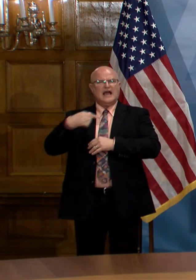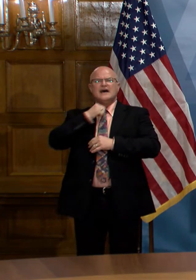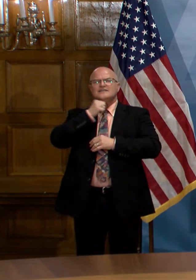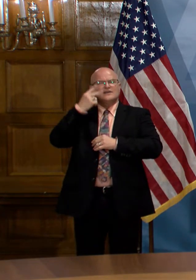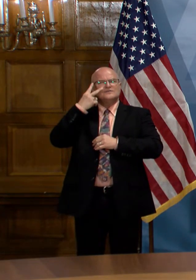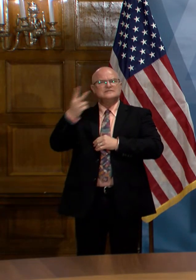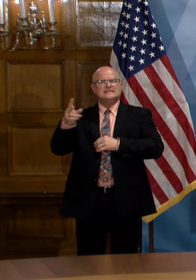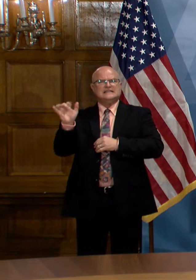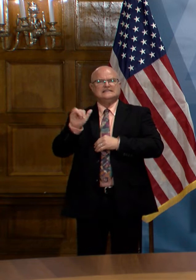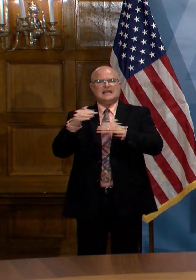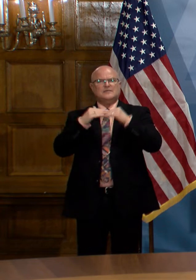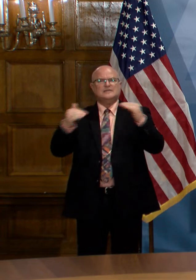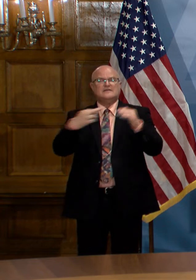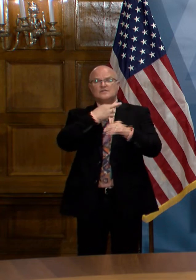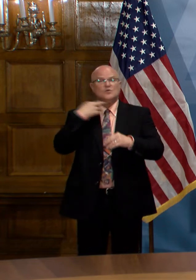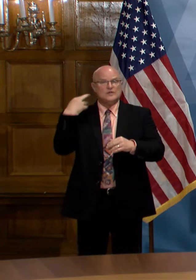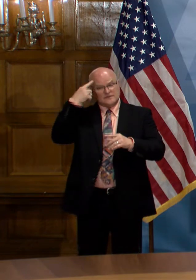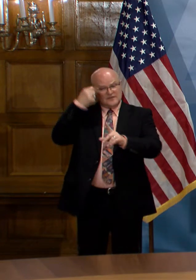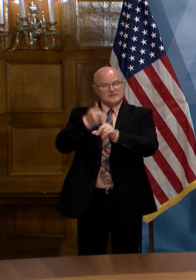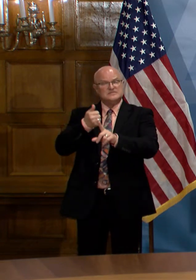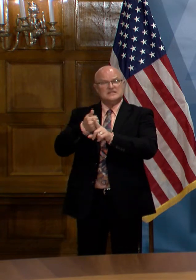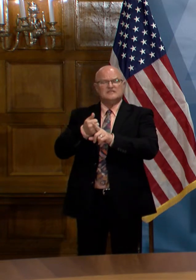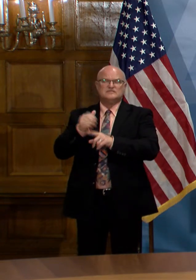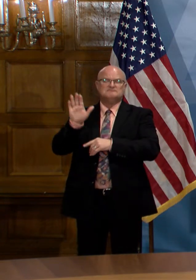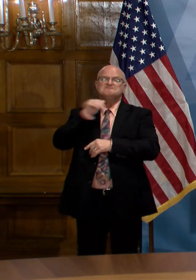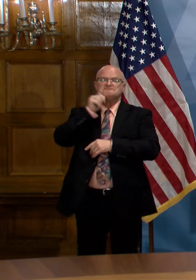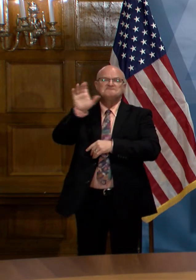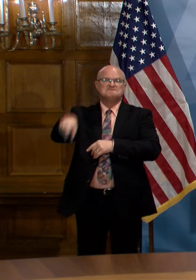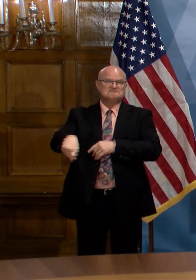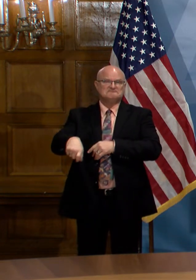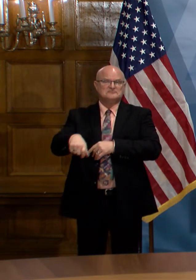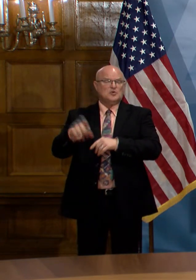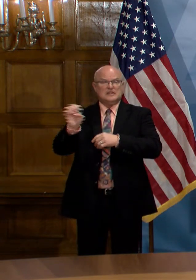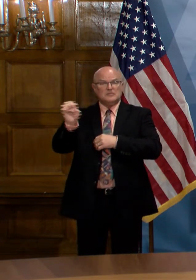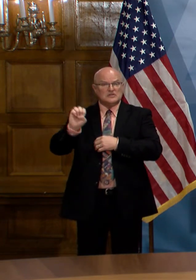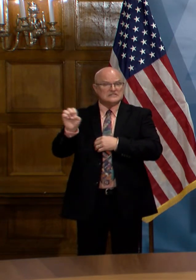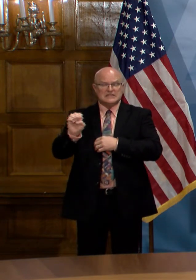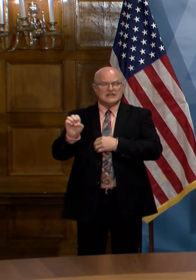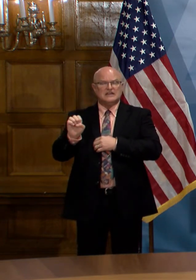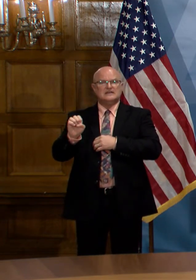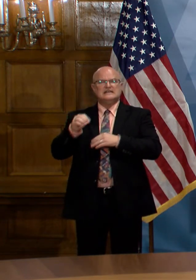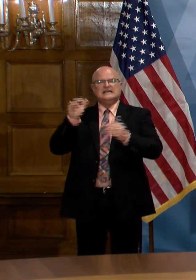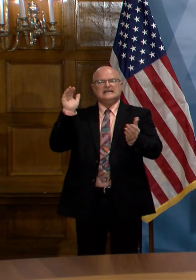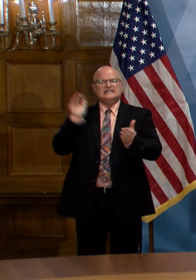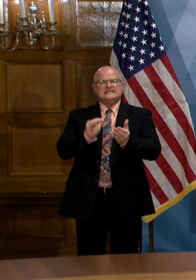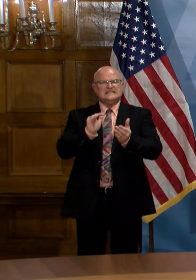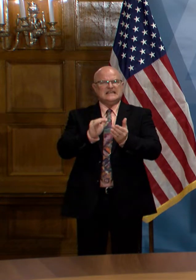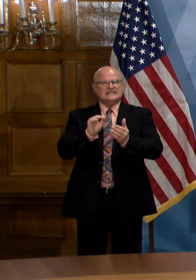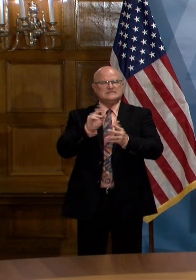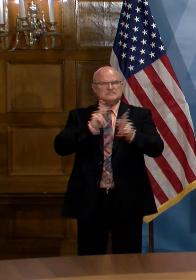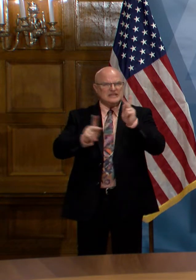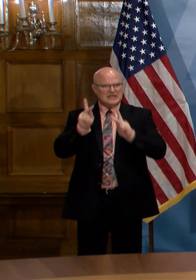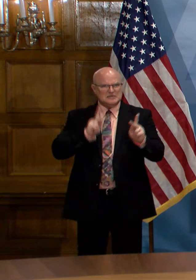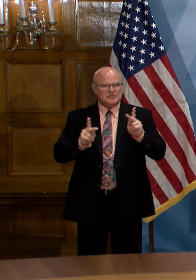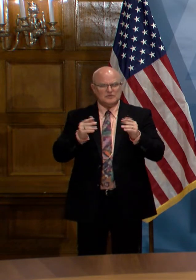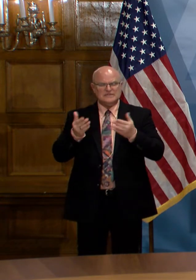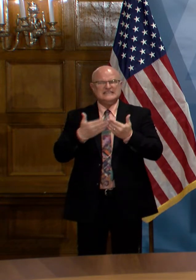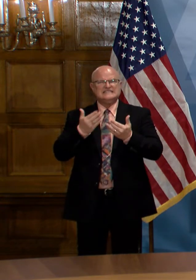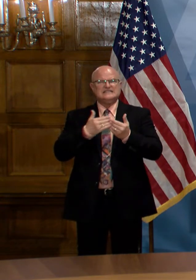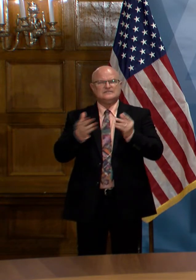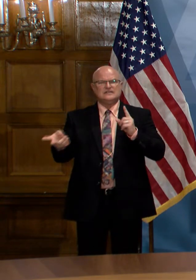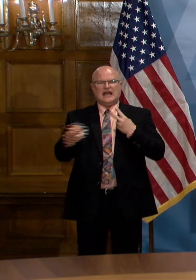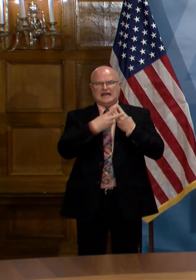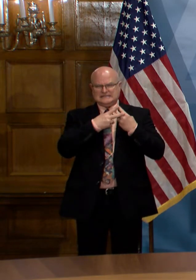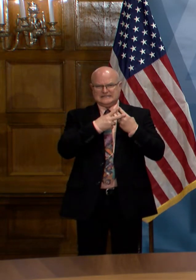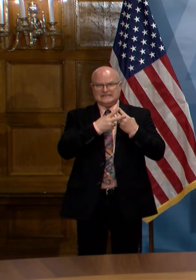not see the same level of risk for themselves, the same level of urgency. Less dense population, it's easier to isolate. So it